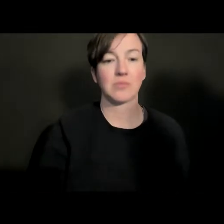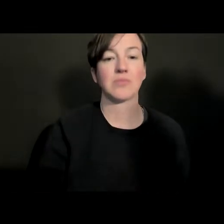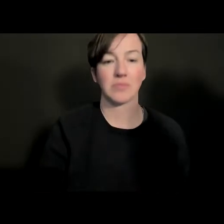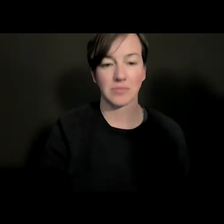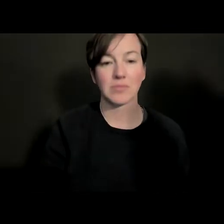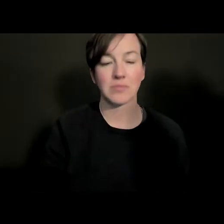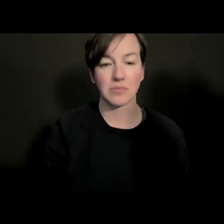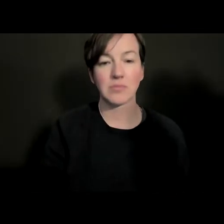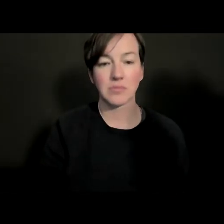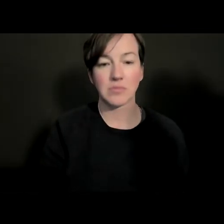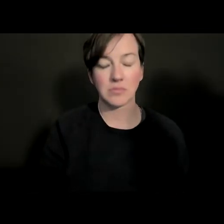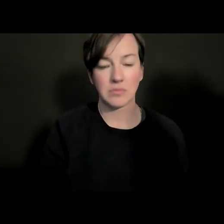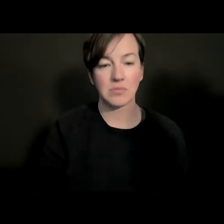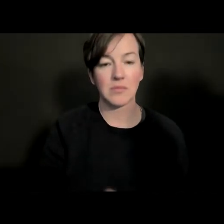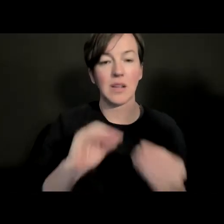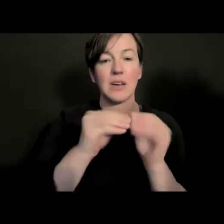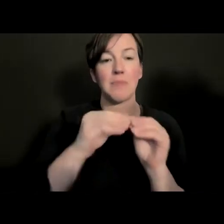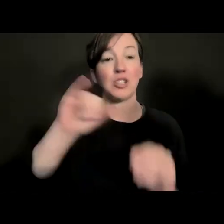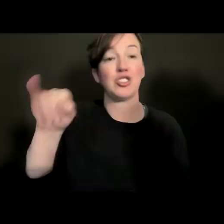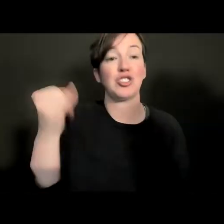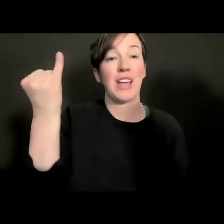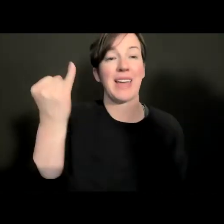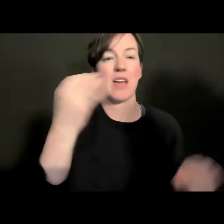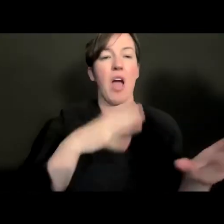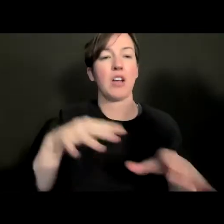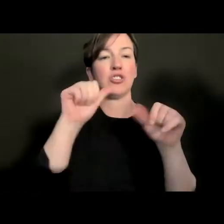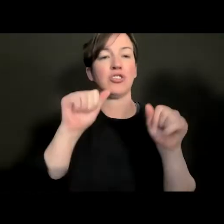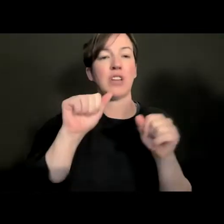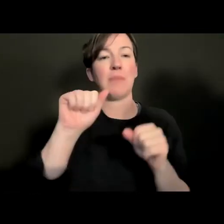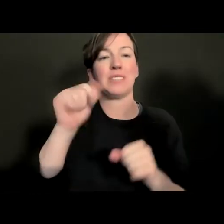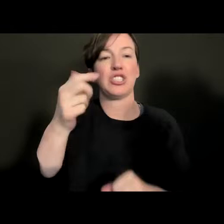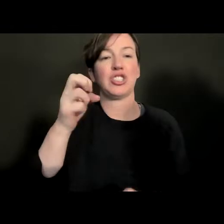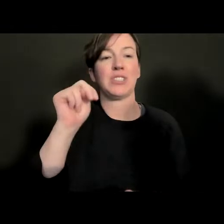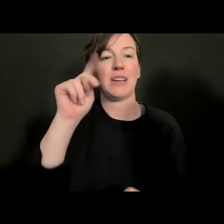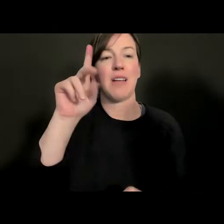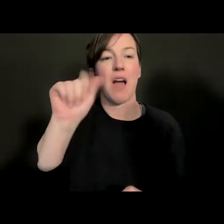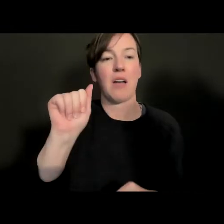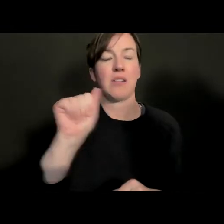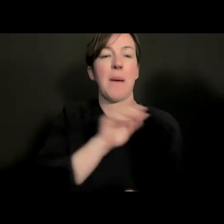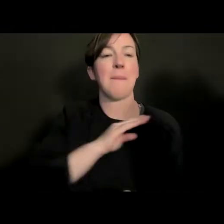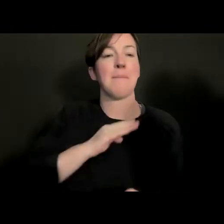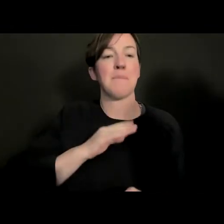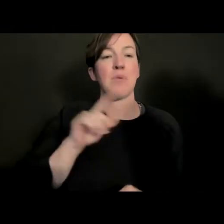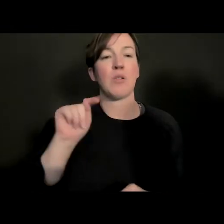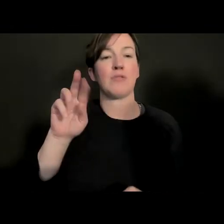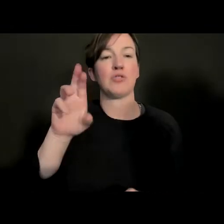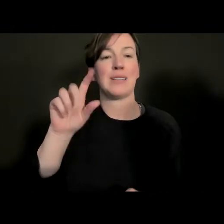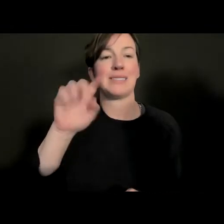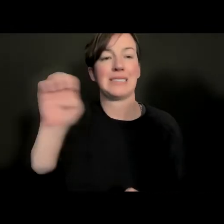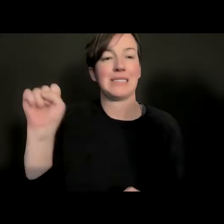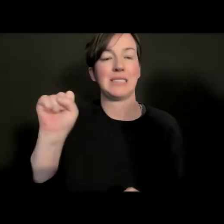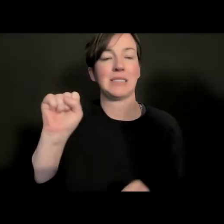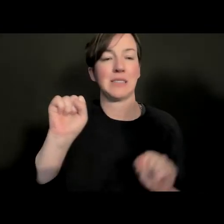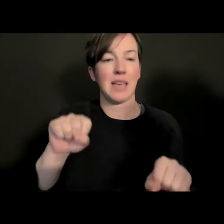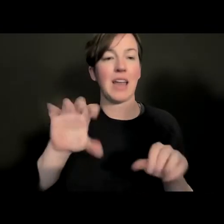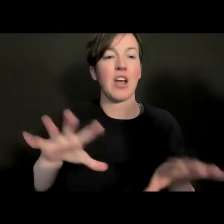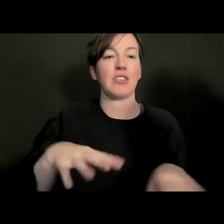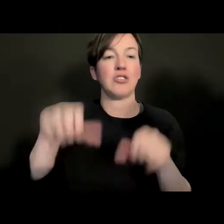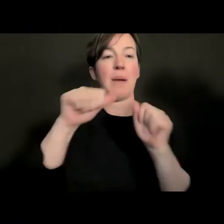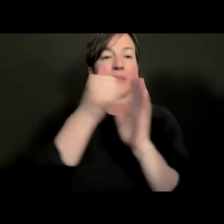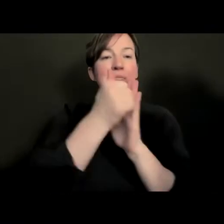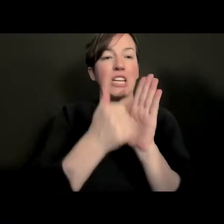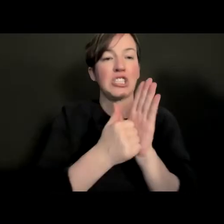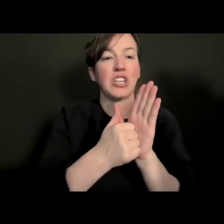Okay. Item J, adopt the agenda. The Board of Trustees may either adopt the agenda as presented or make